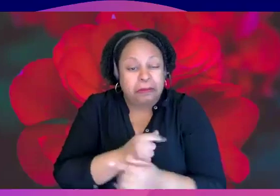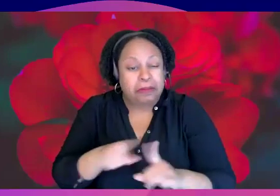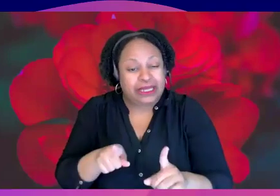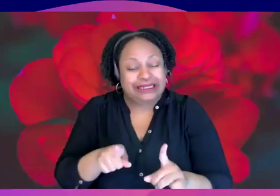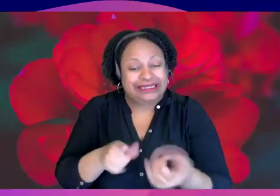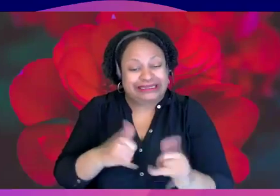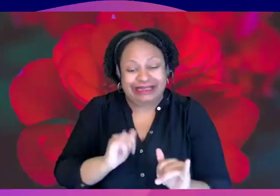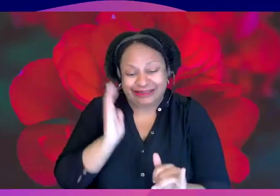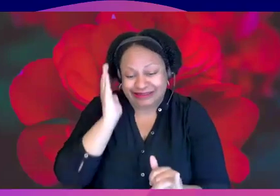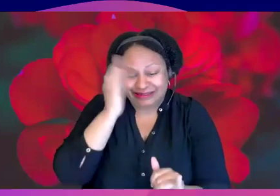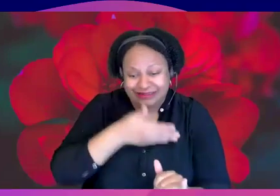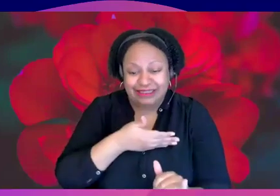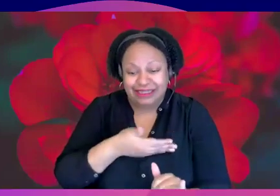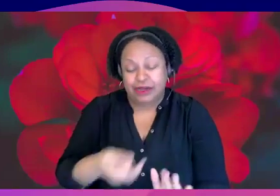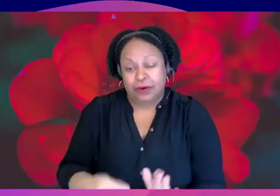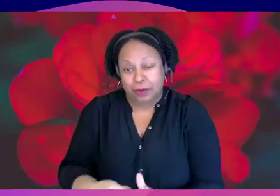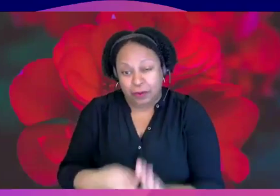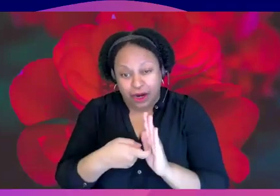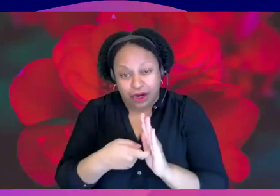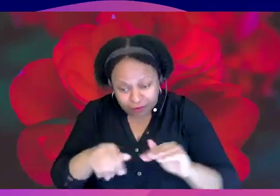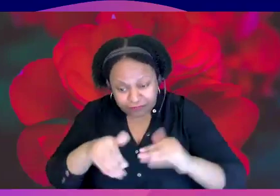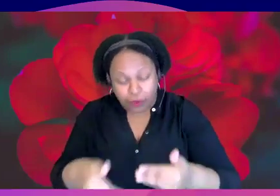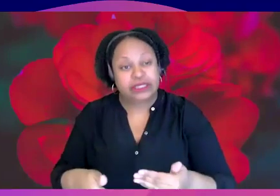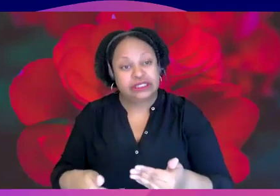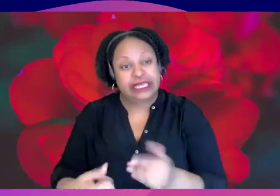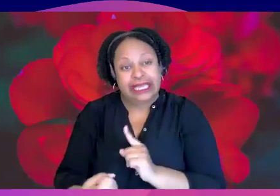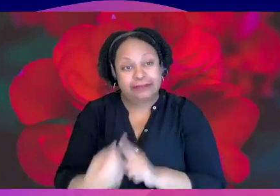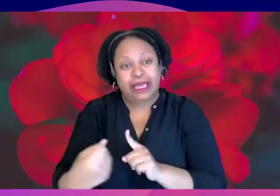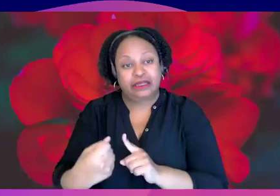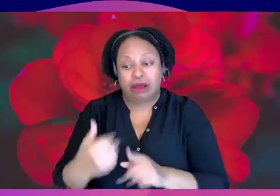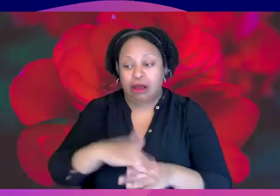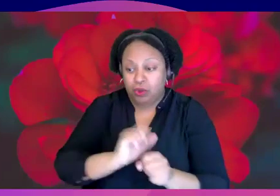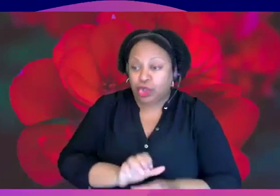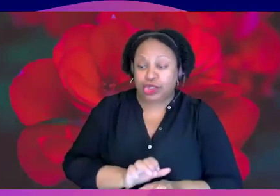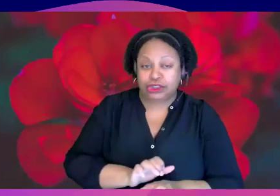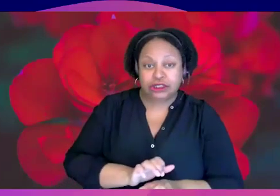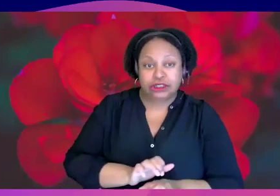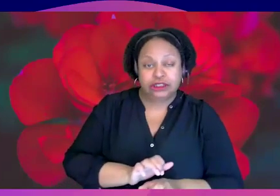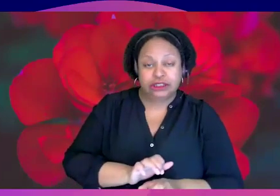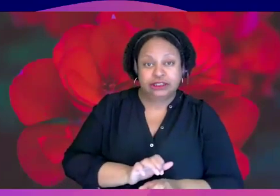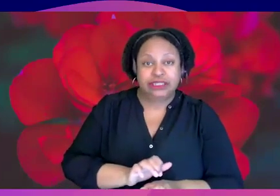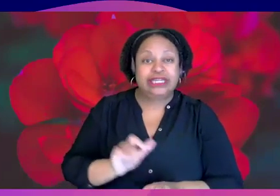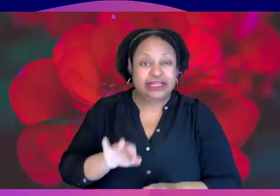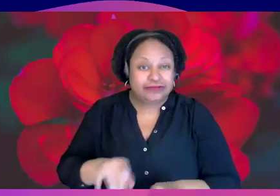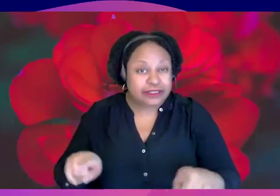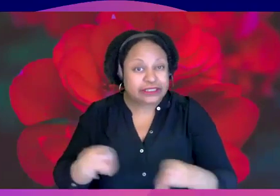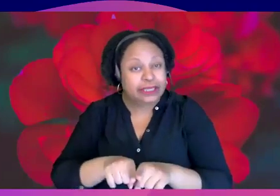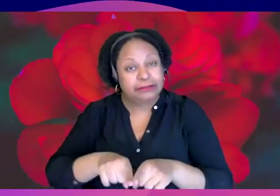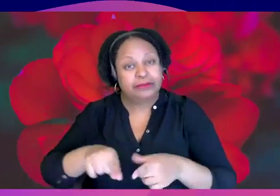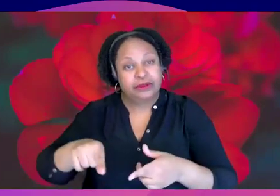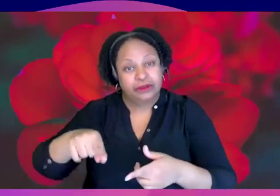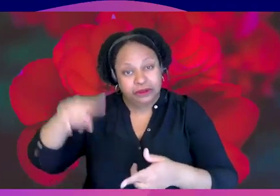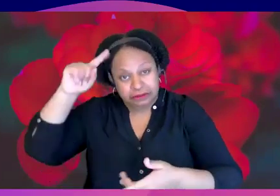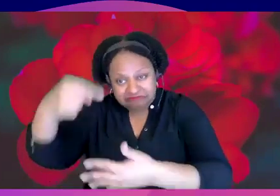the necessity of attending to the impact of trauma exposure on the helpers. And so if the same principles of